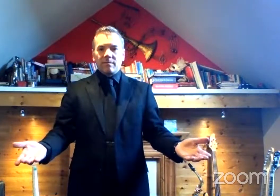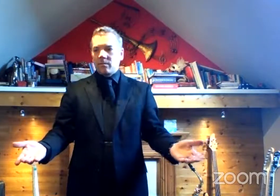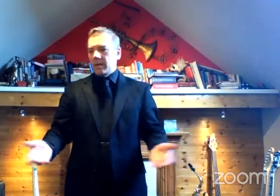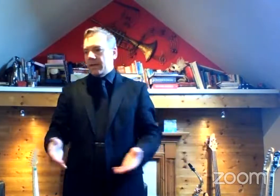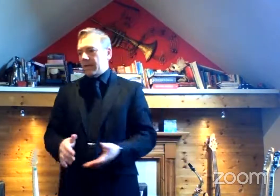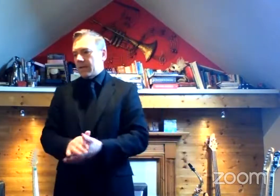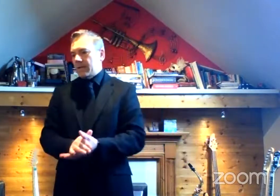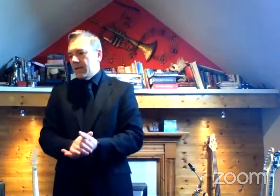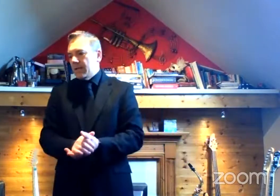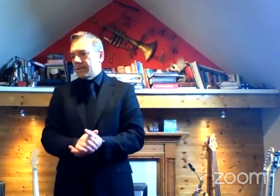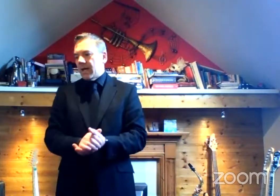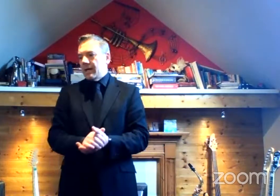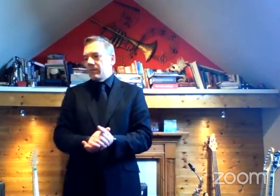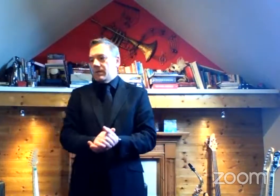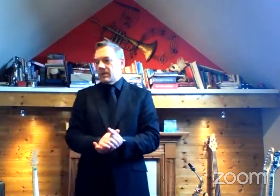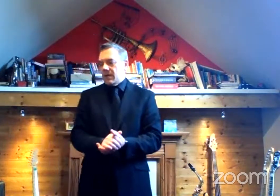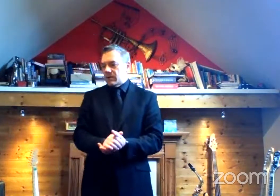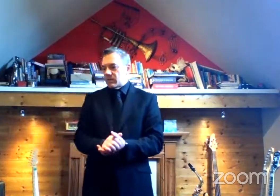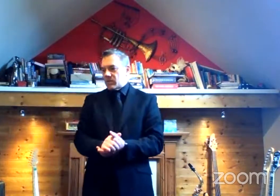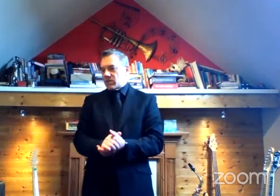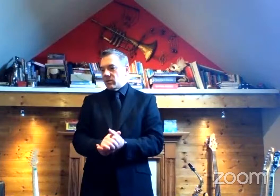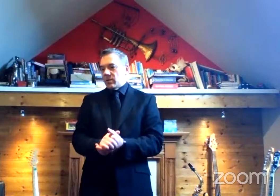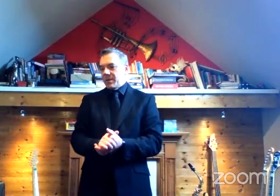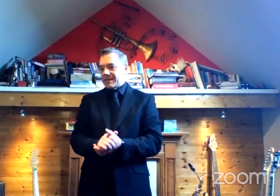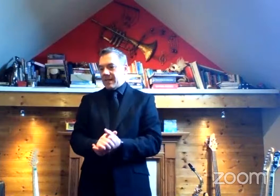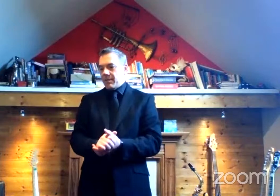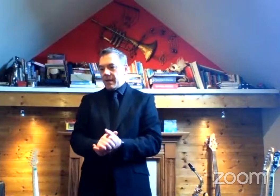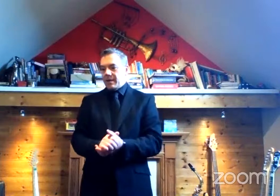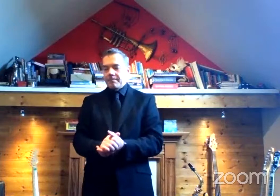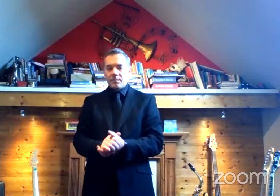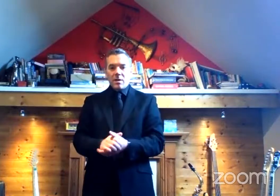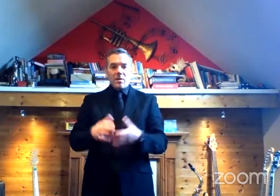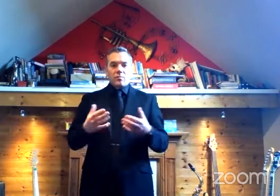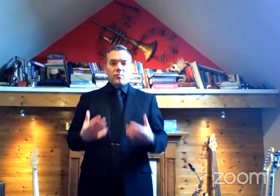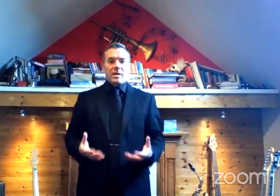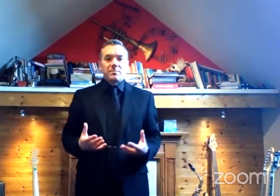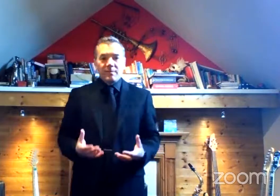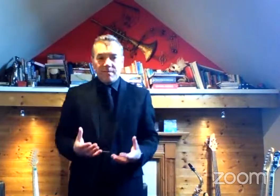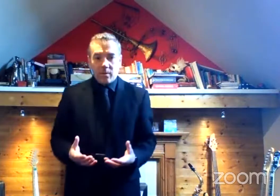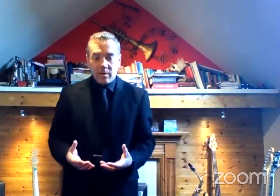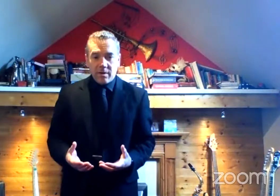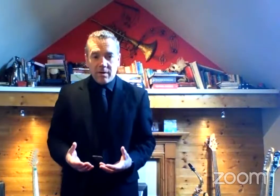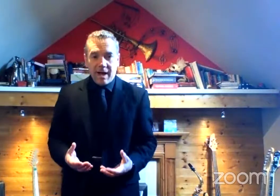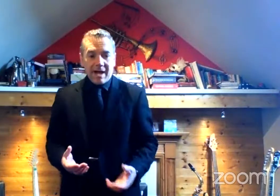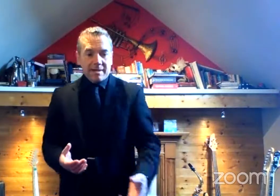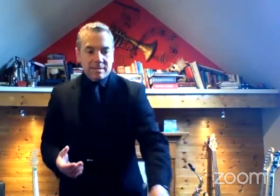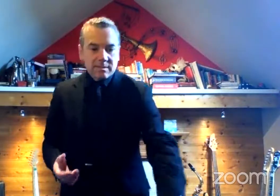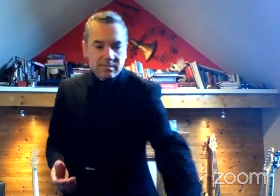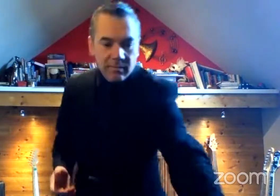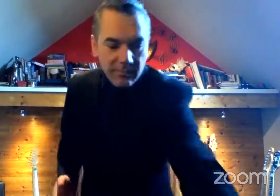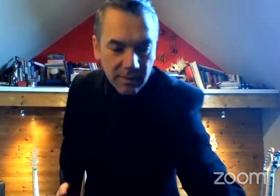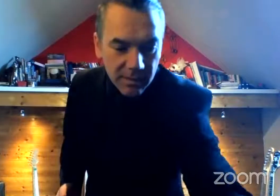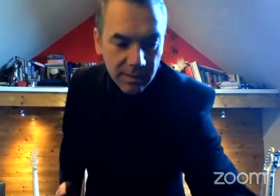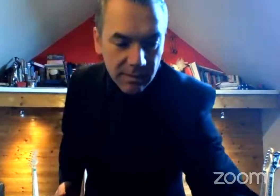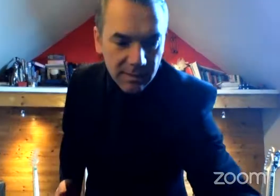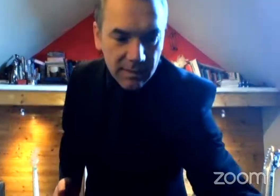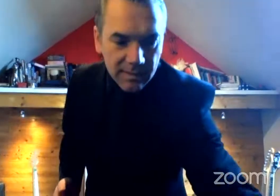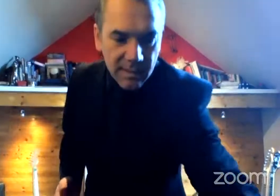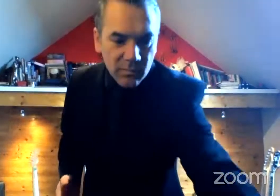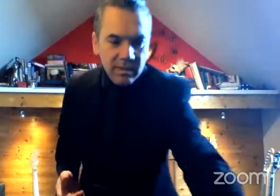dissolve away like that. Time is, so it's slowly passing by. Right before our eyes, what have we got here,